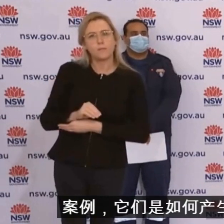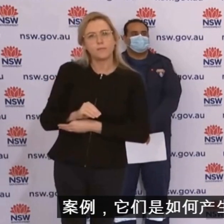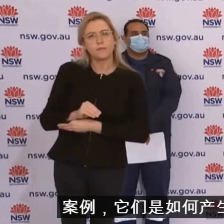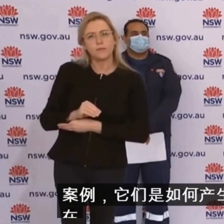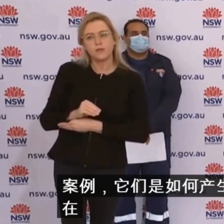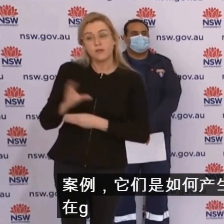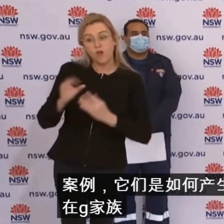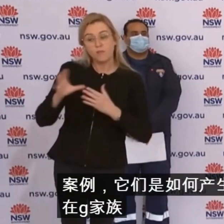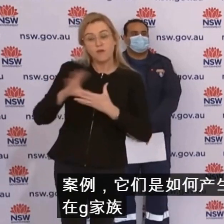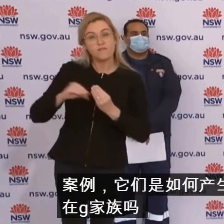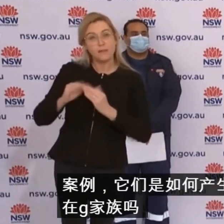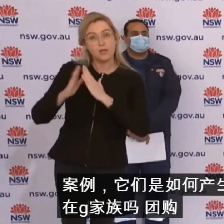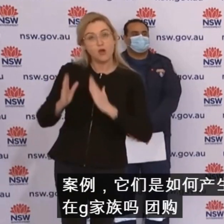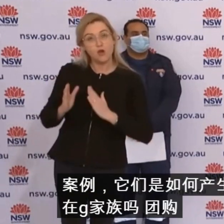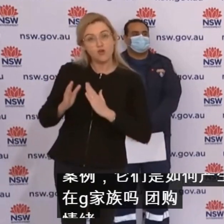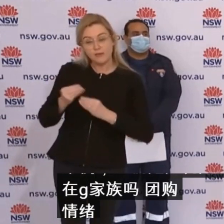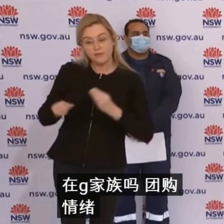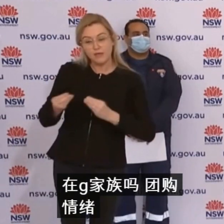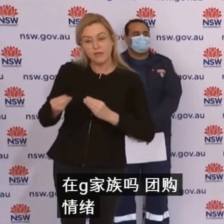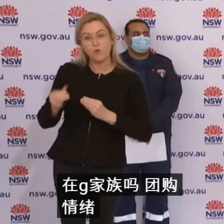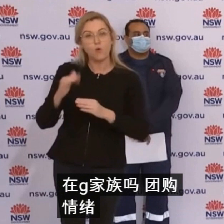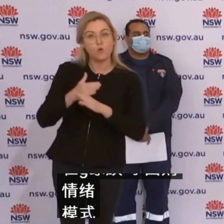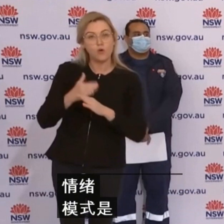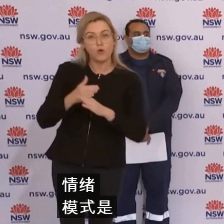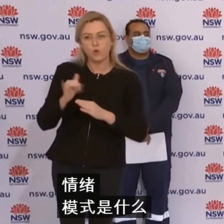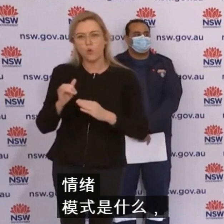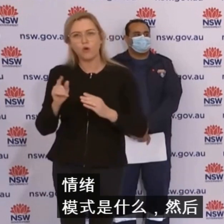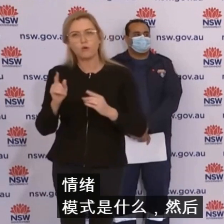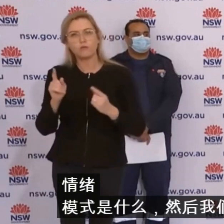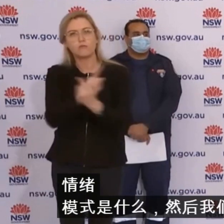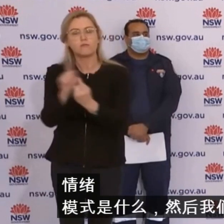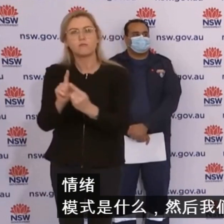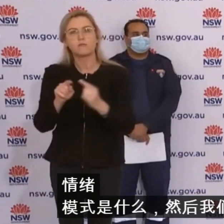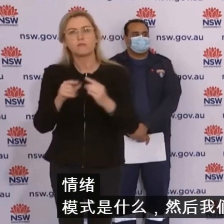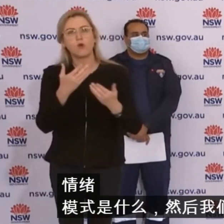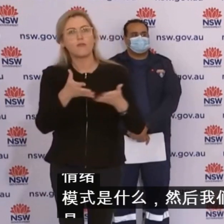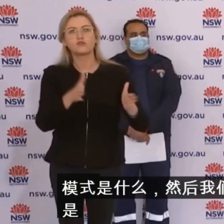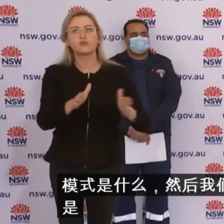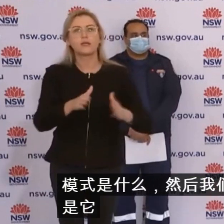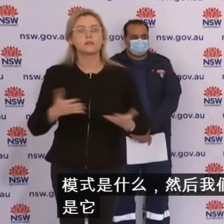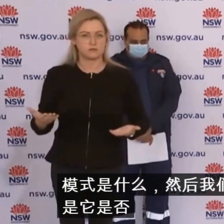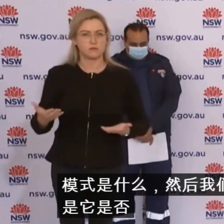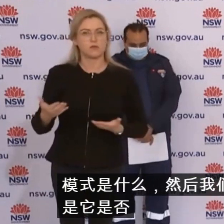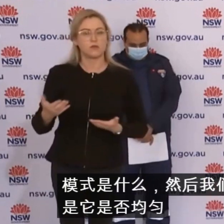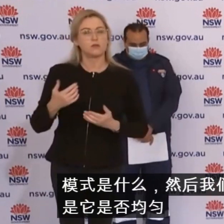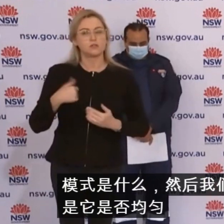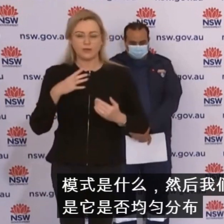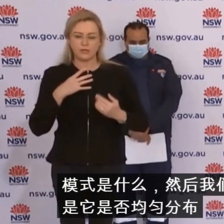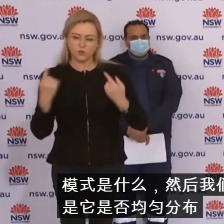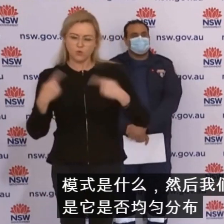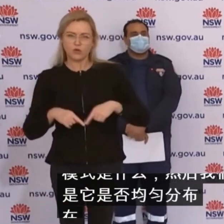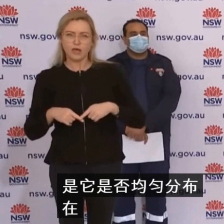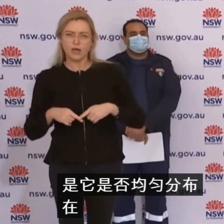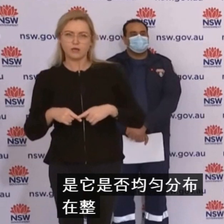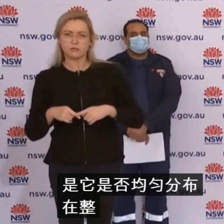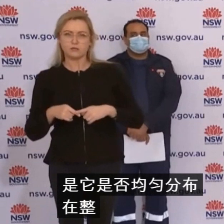they in family groups, what's the acquisition mode, and then the other things we look at is whether it's evenly